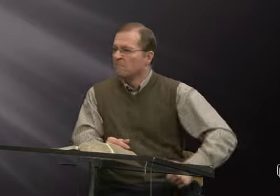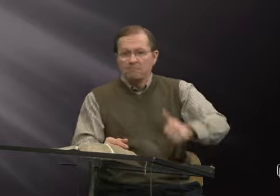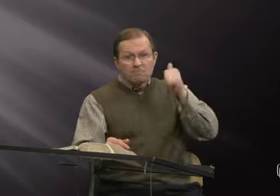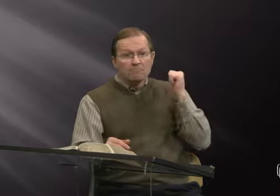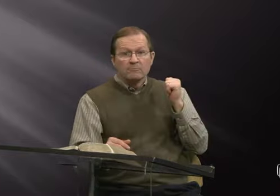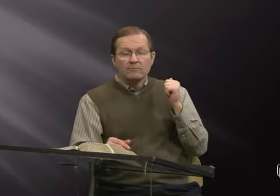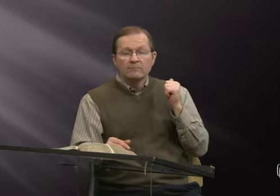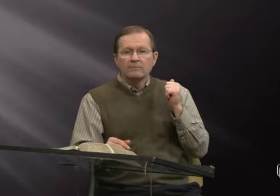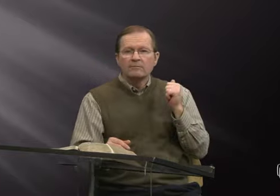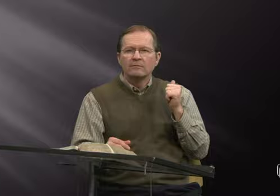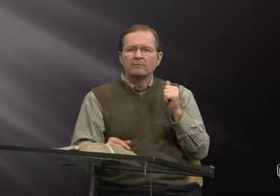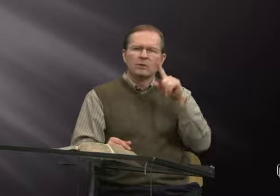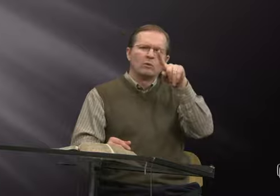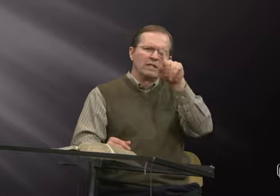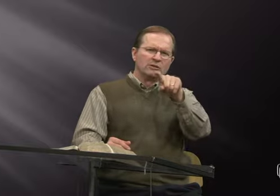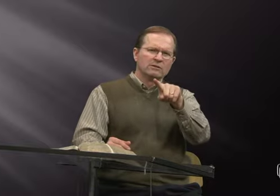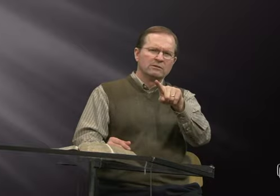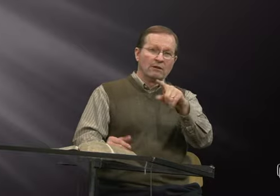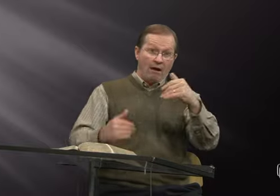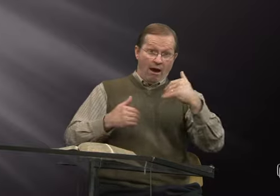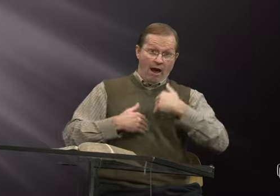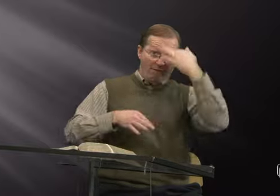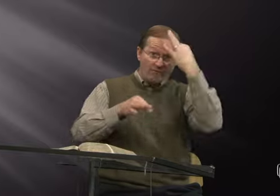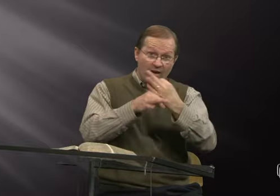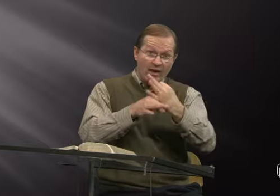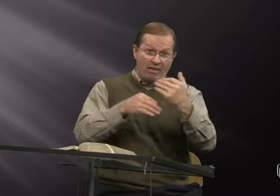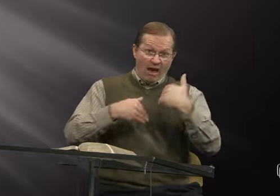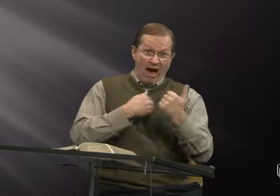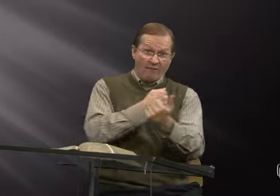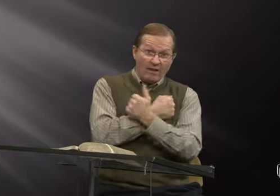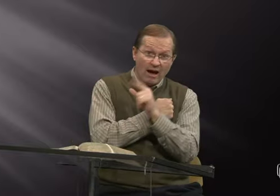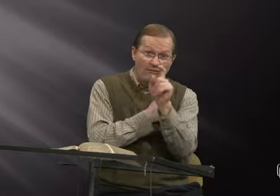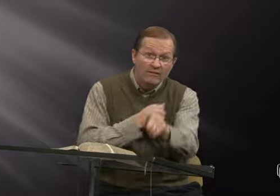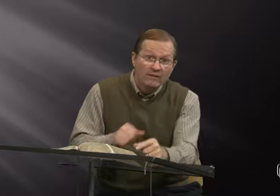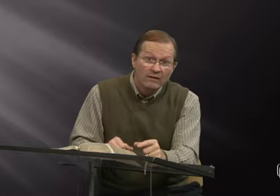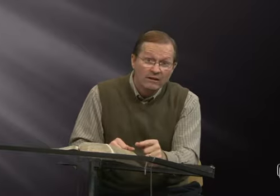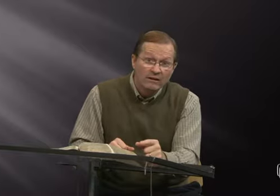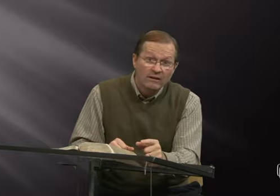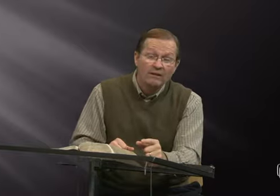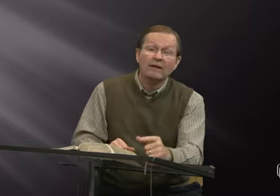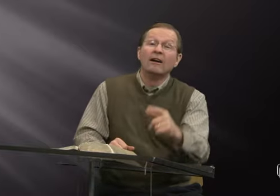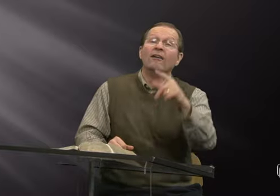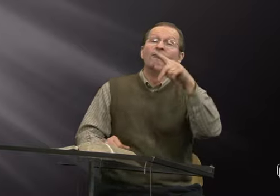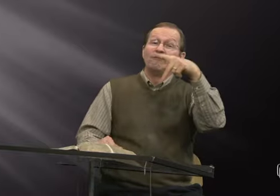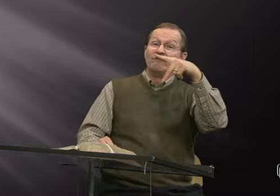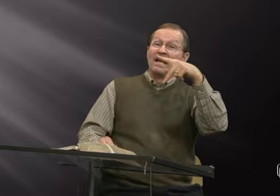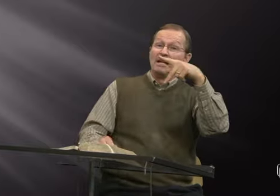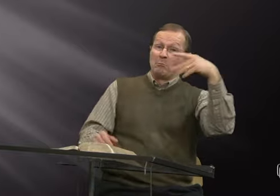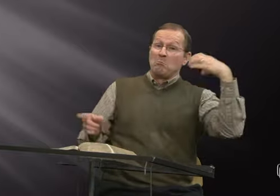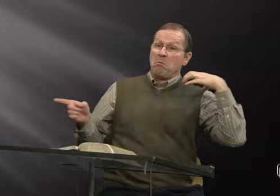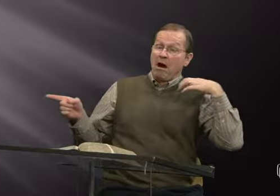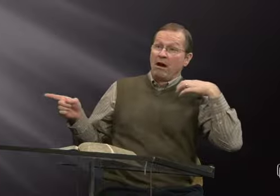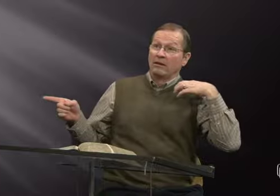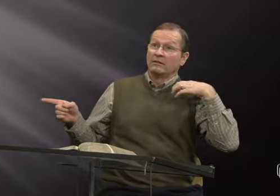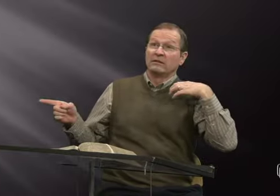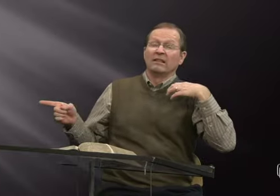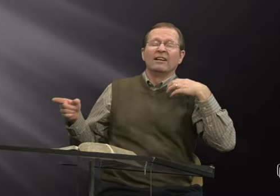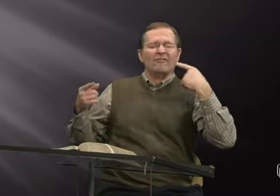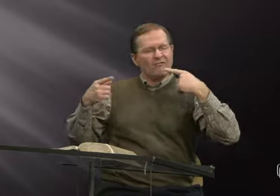also. But I know some people just refuse to forgive others. But what about you? Do you have love? Do you have